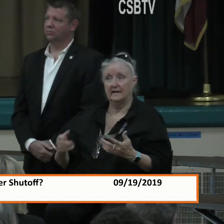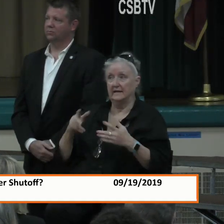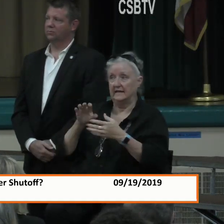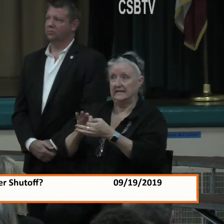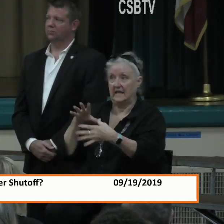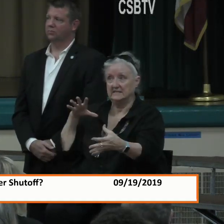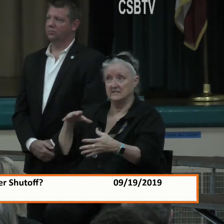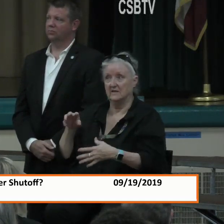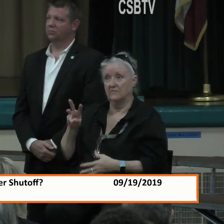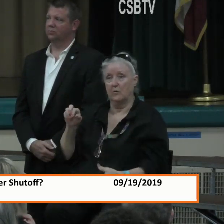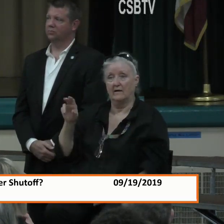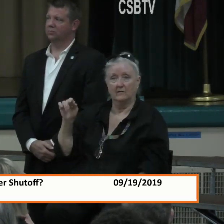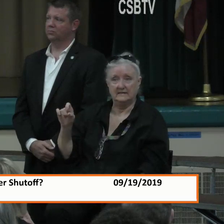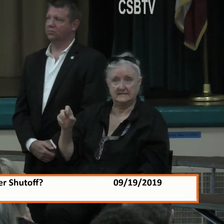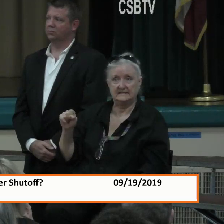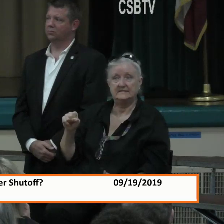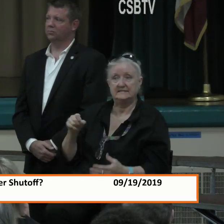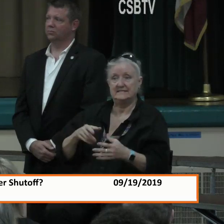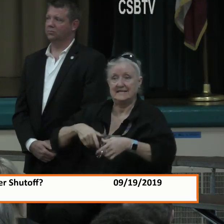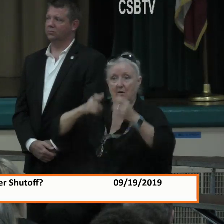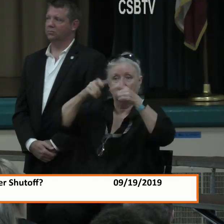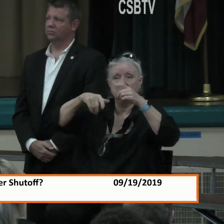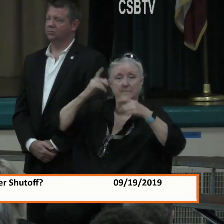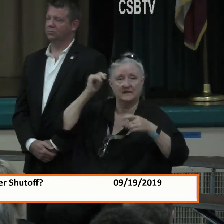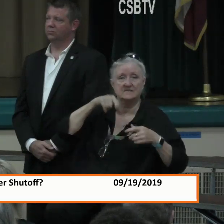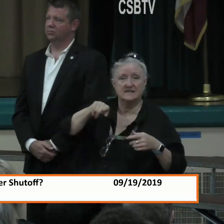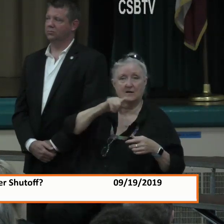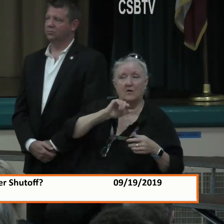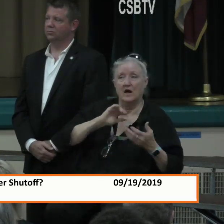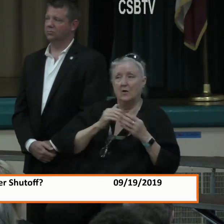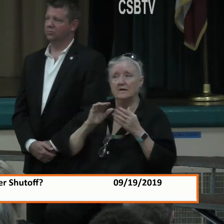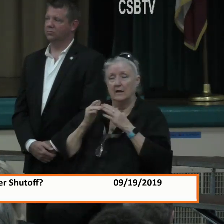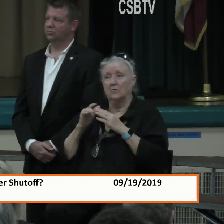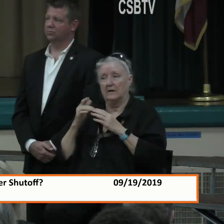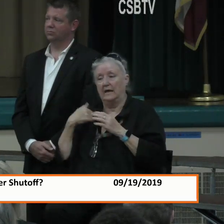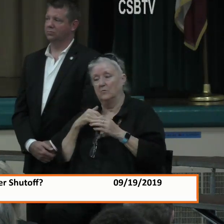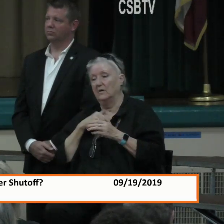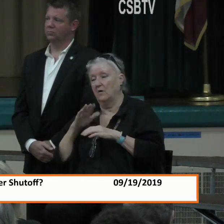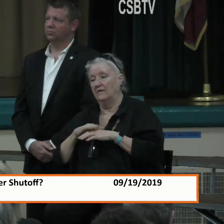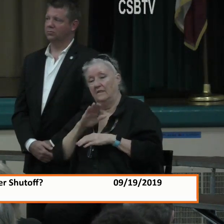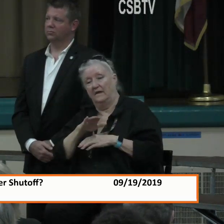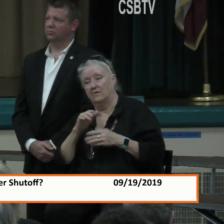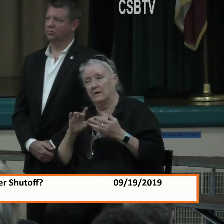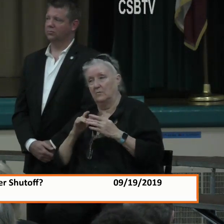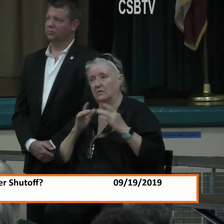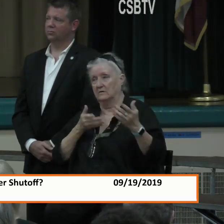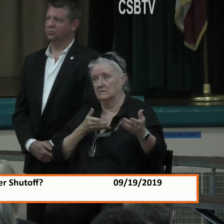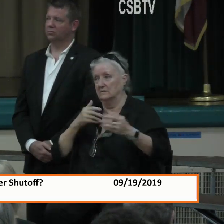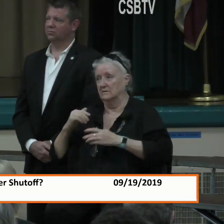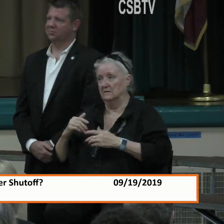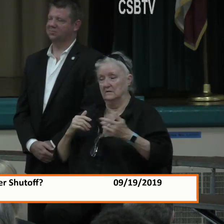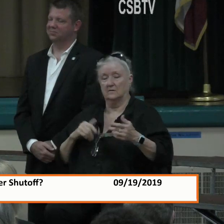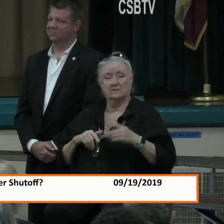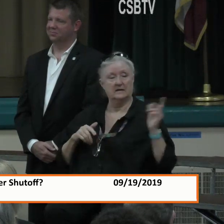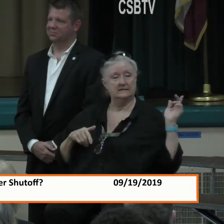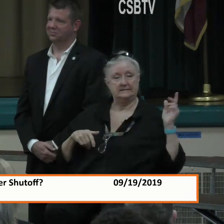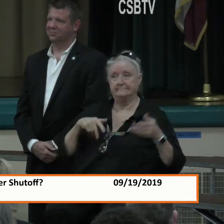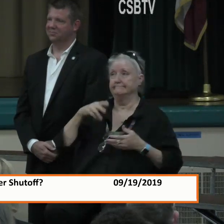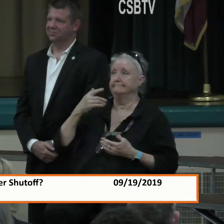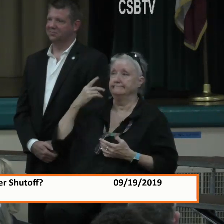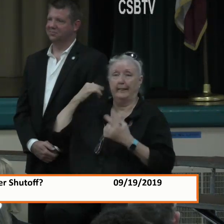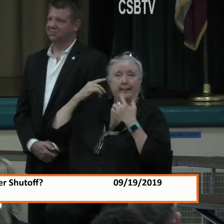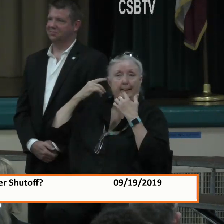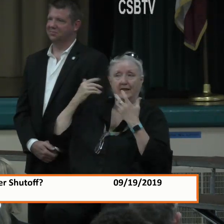off the wireless towers also because they are on our network and we're on their network. So I didn't want him to feel like he was hanging out here by himself,